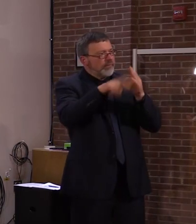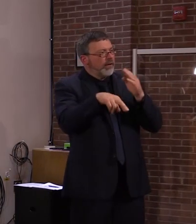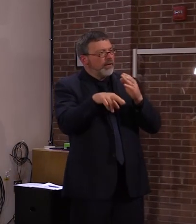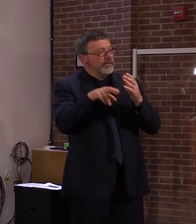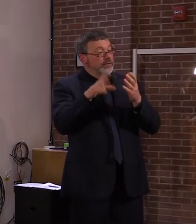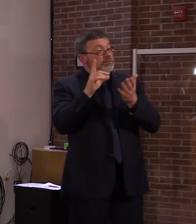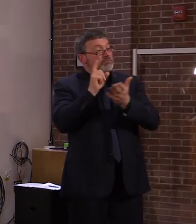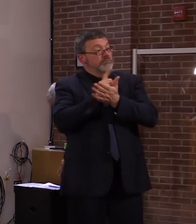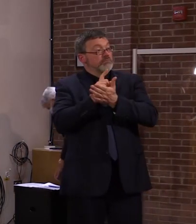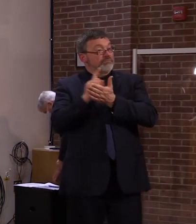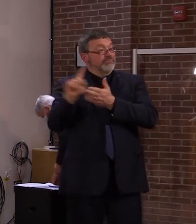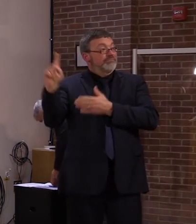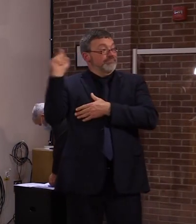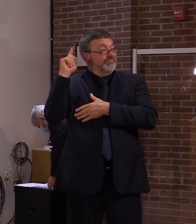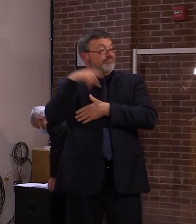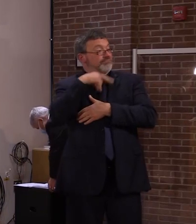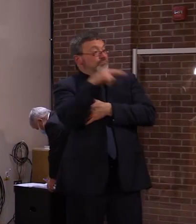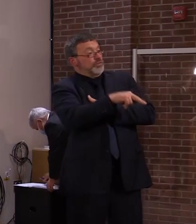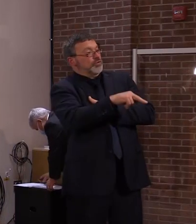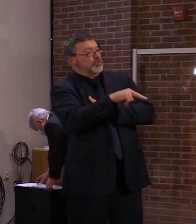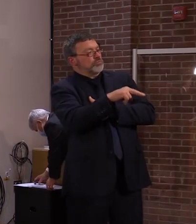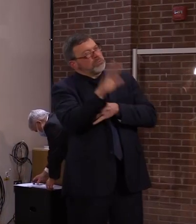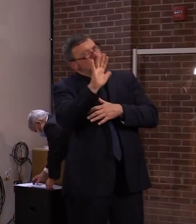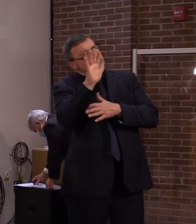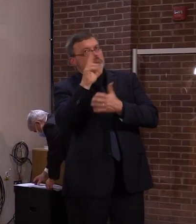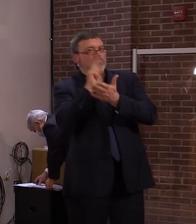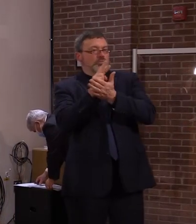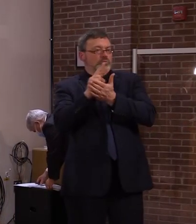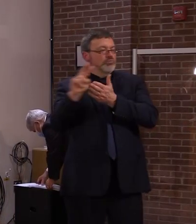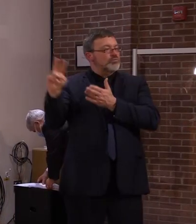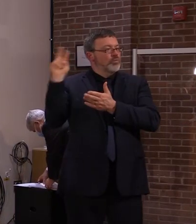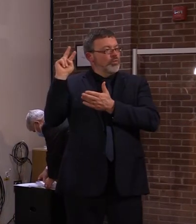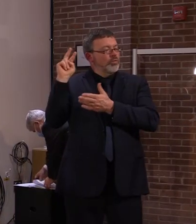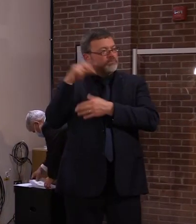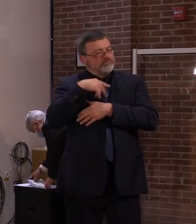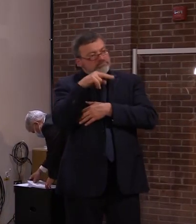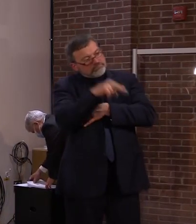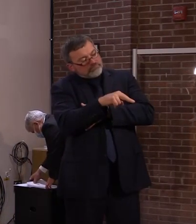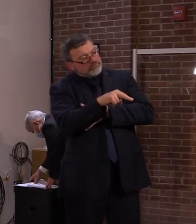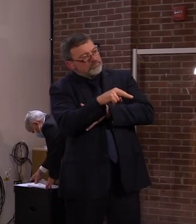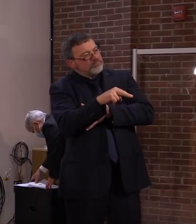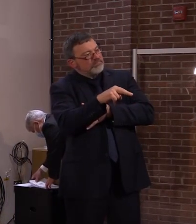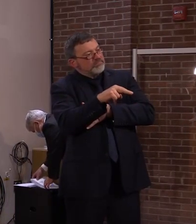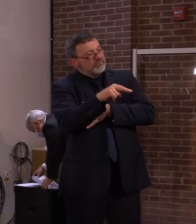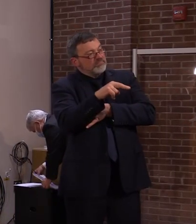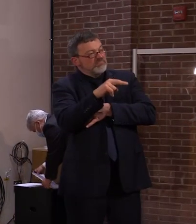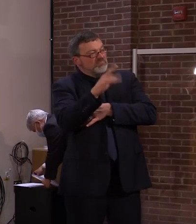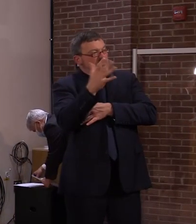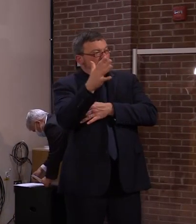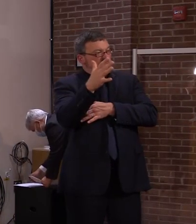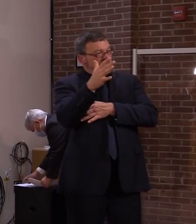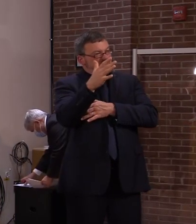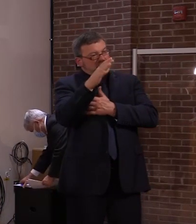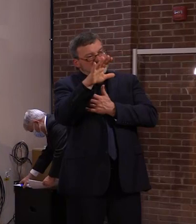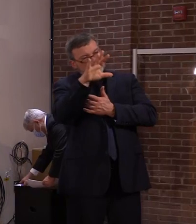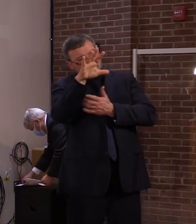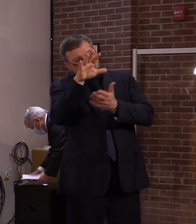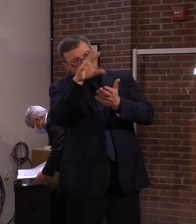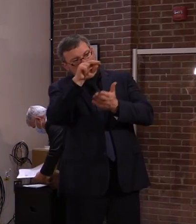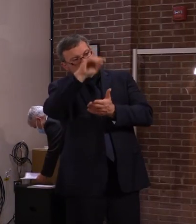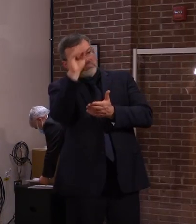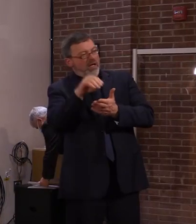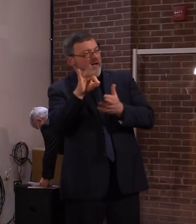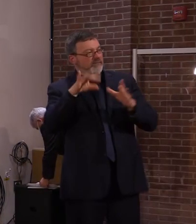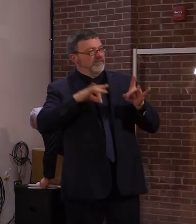might recall, last week or the week before, we were seeing 30% of the cases in the Northeast